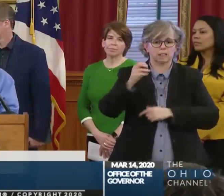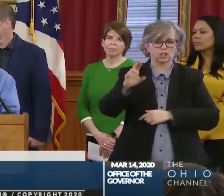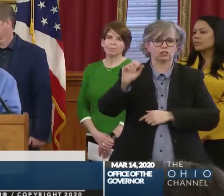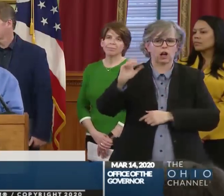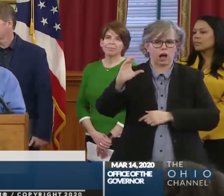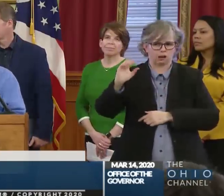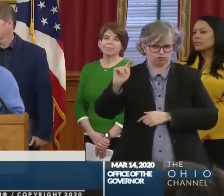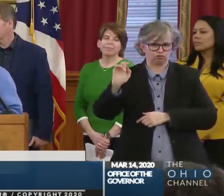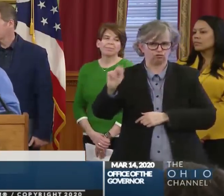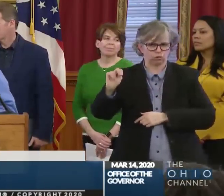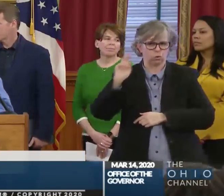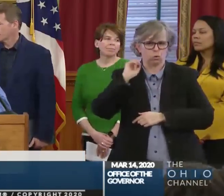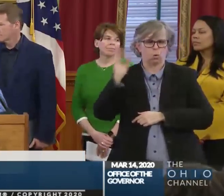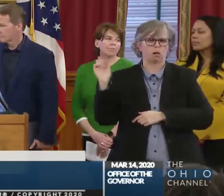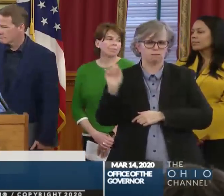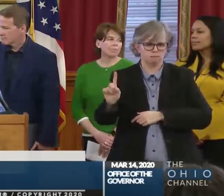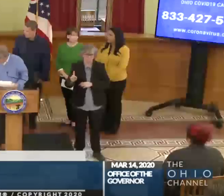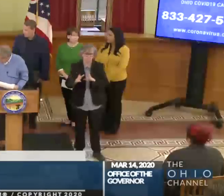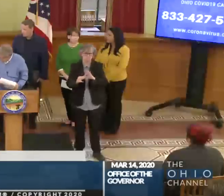about that. Amy?